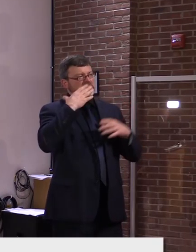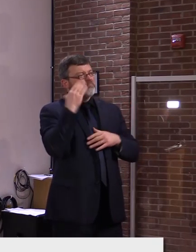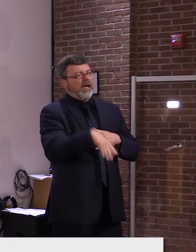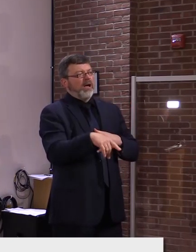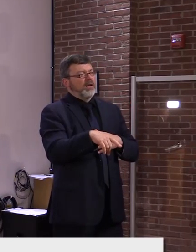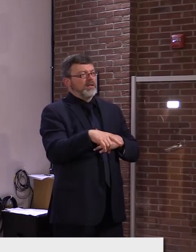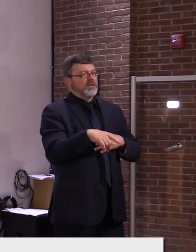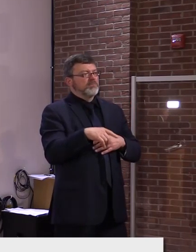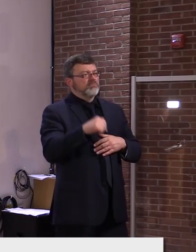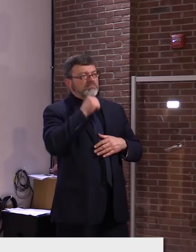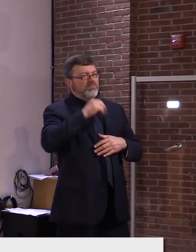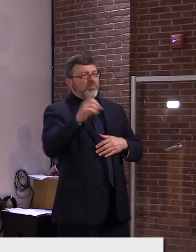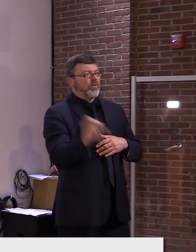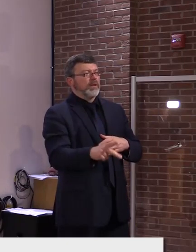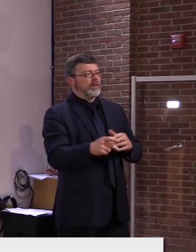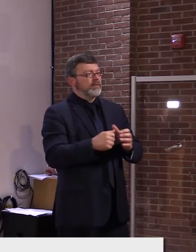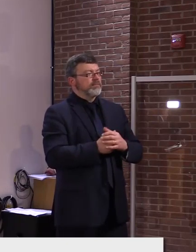Kat, WCAX.